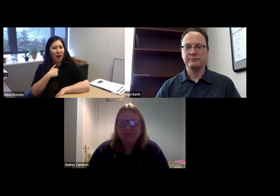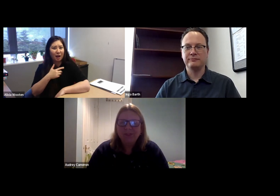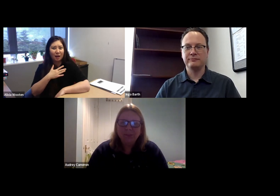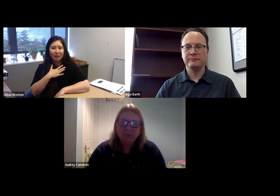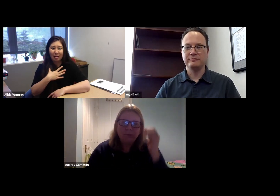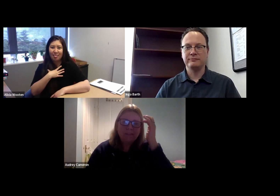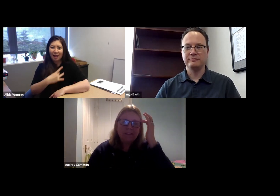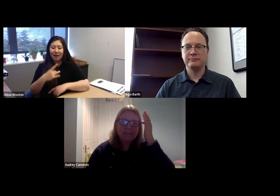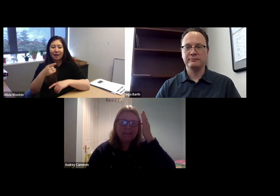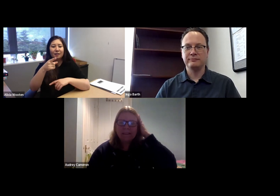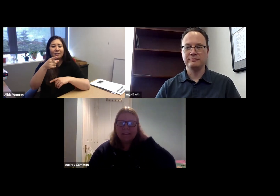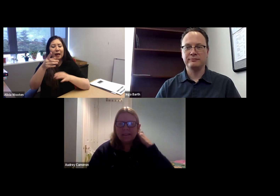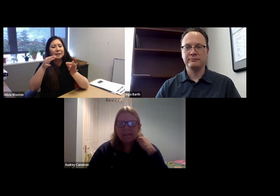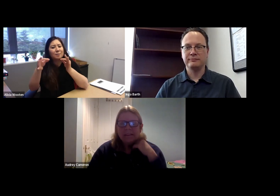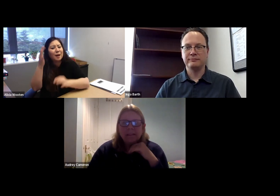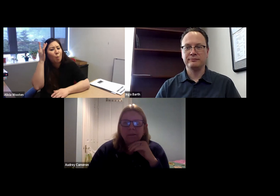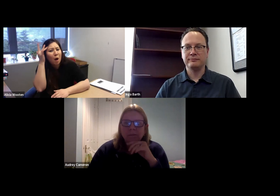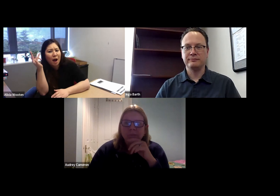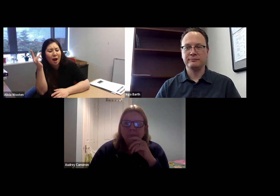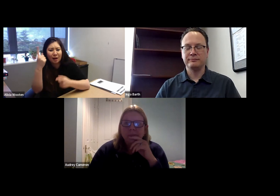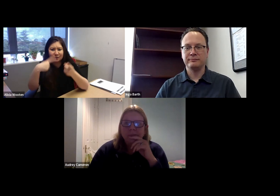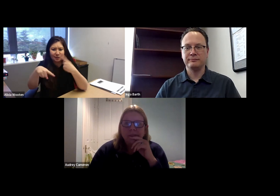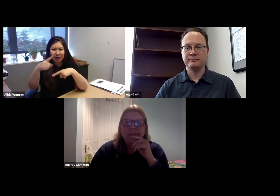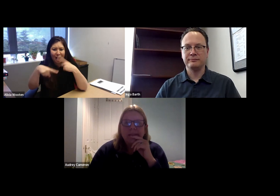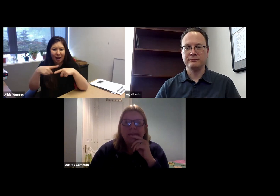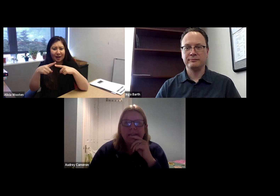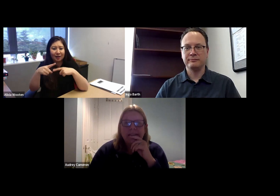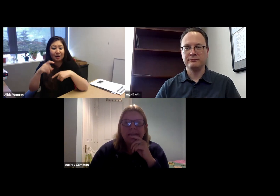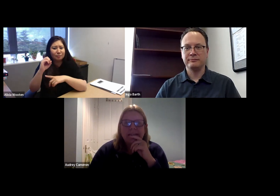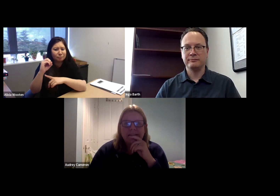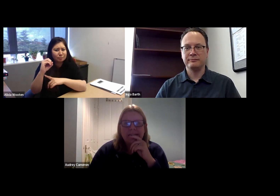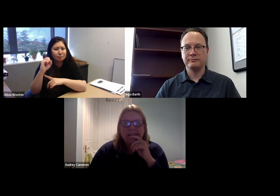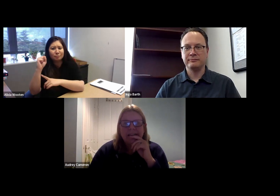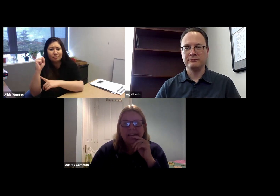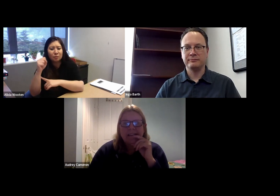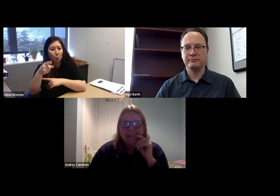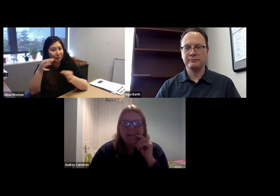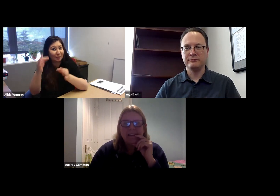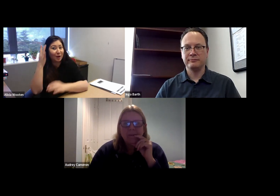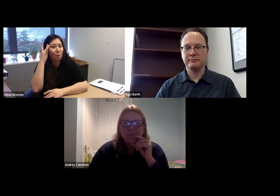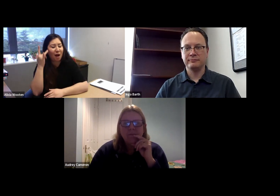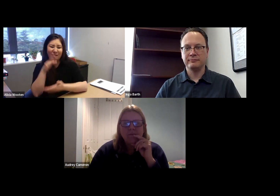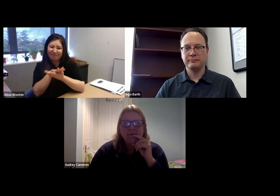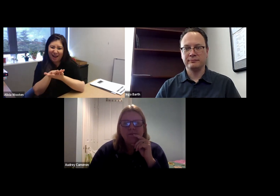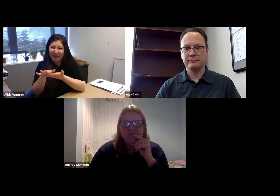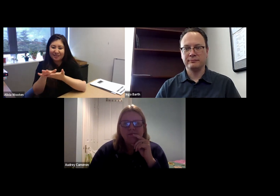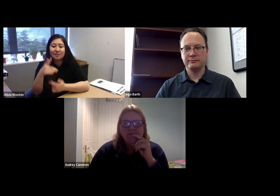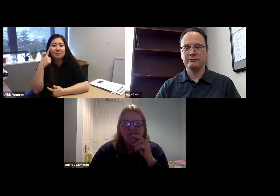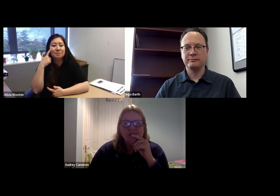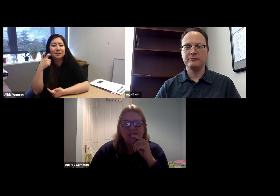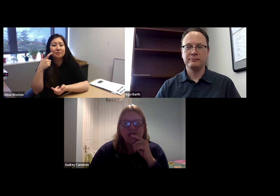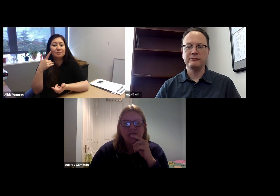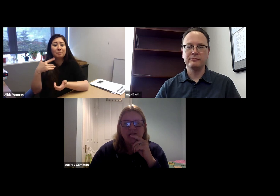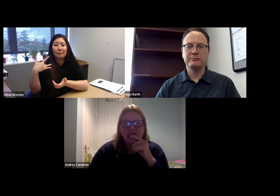But I definitely think having an international group of those. This is Alicia. Also, I would